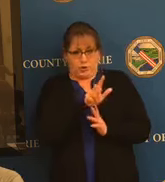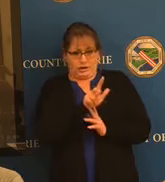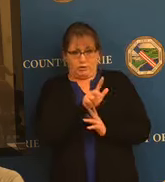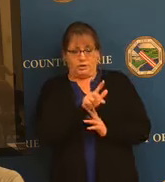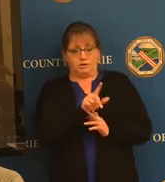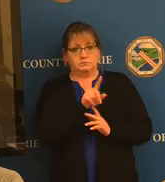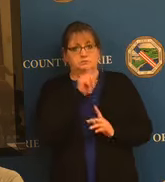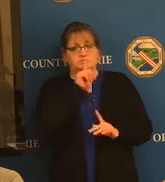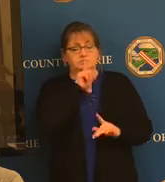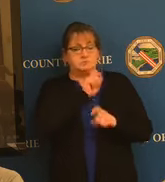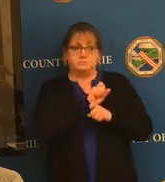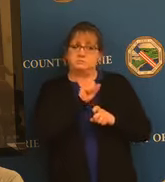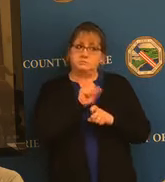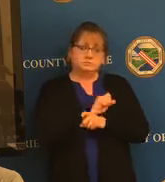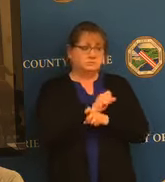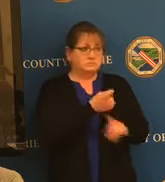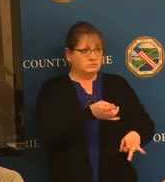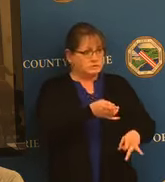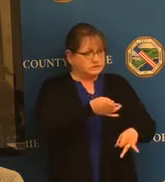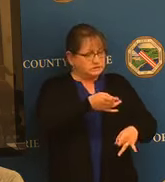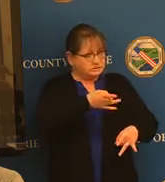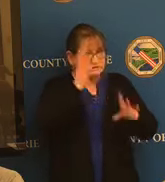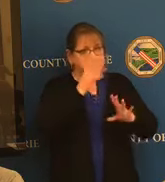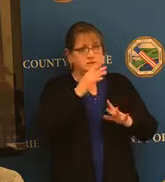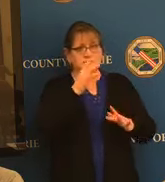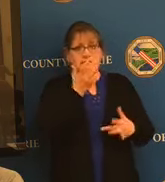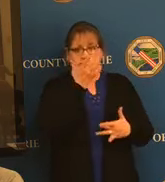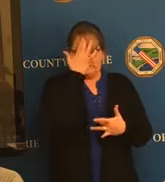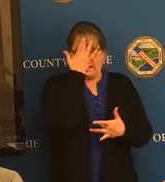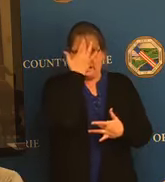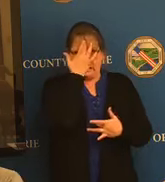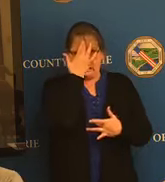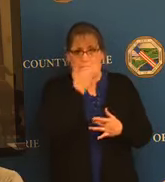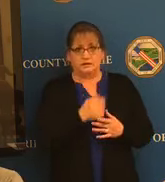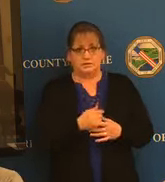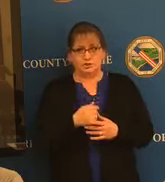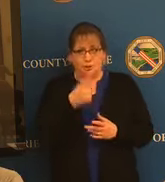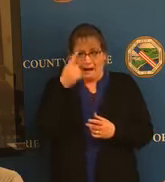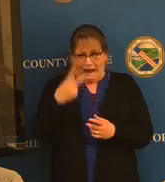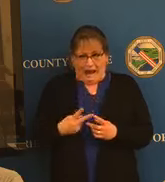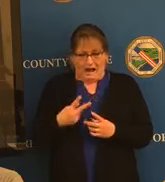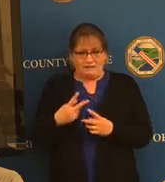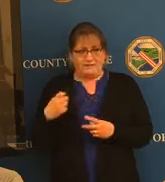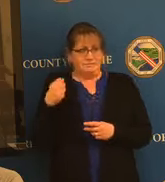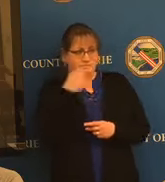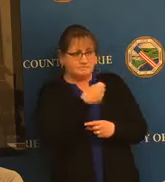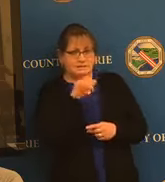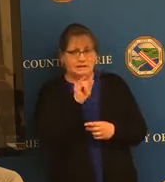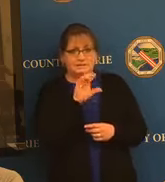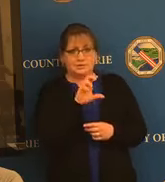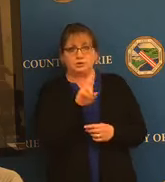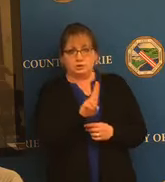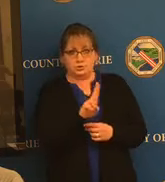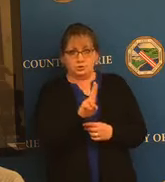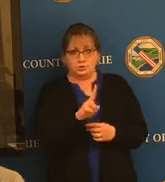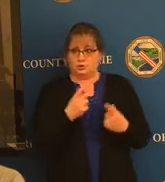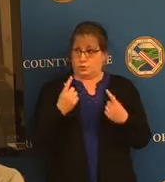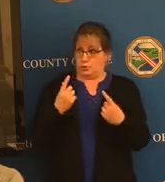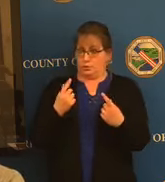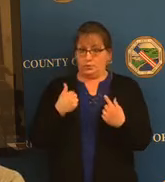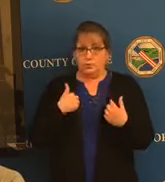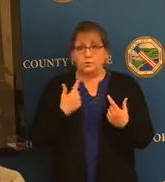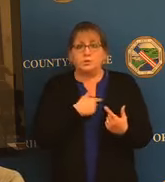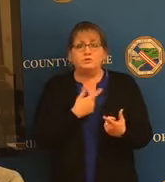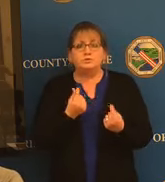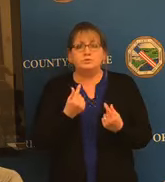very, very sick, where half of them are in the intensive care unit. So what can we do? Since we believe